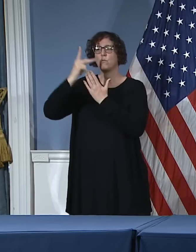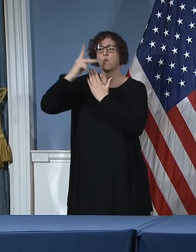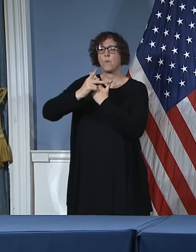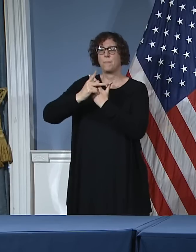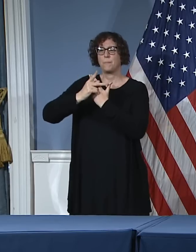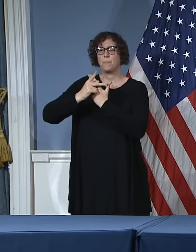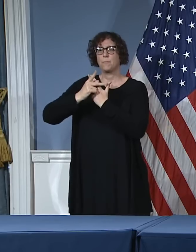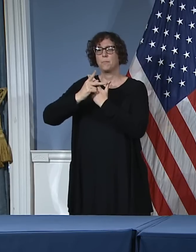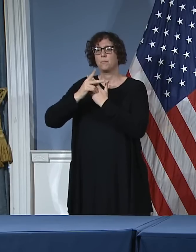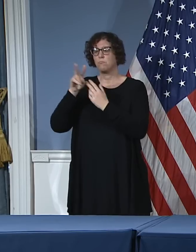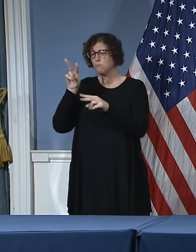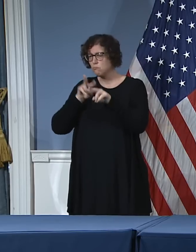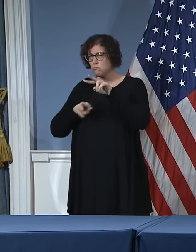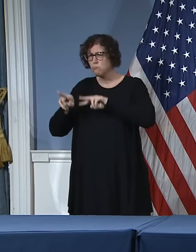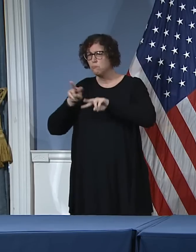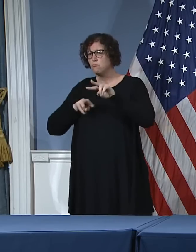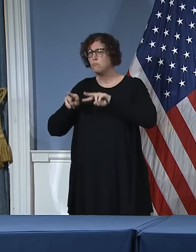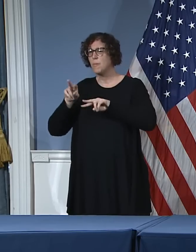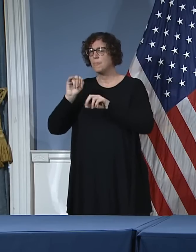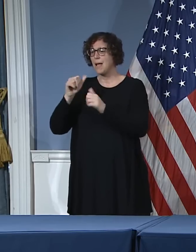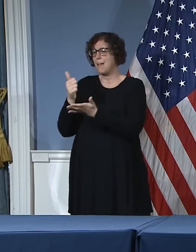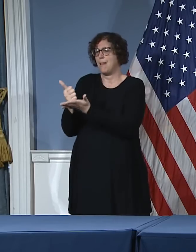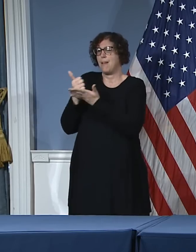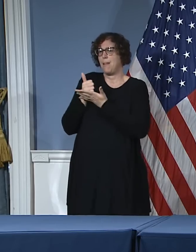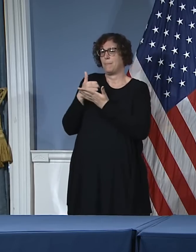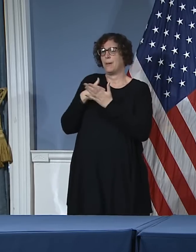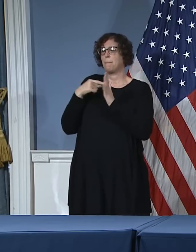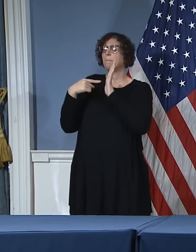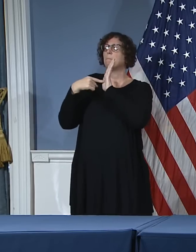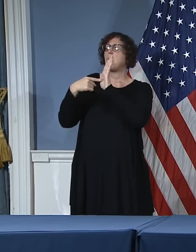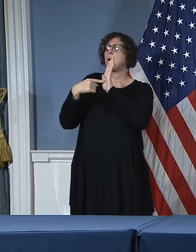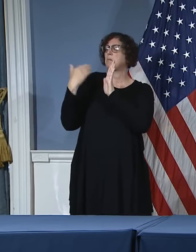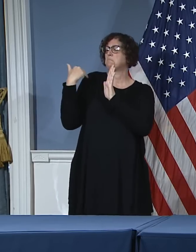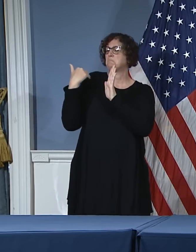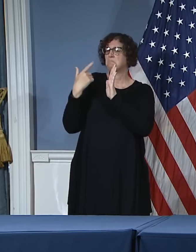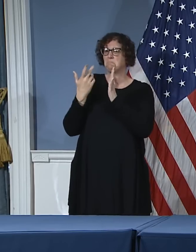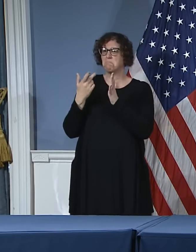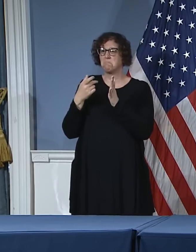example of something to look at. But I want to emphasize, Sean, we are not acting yet on that.